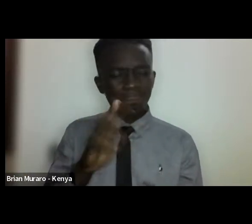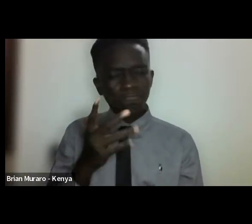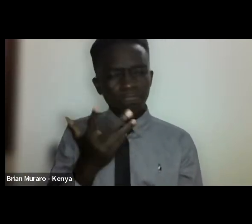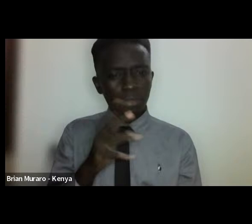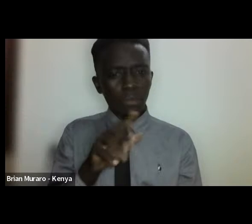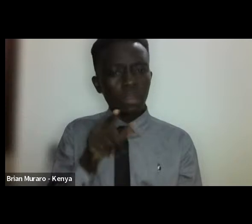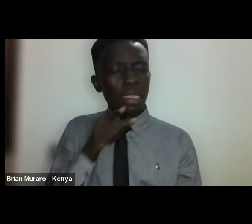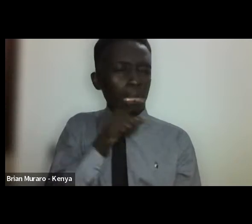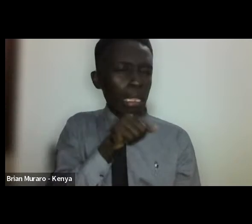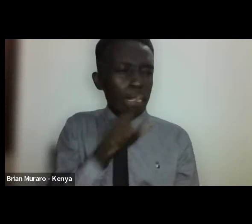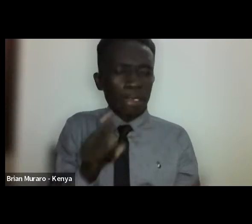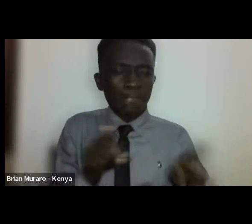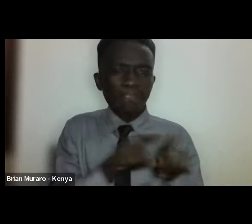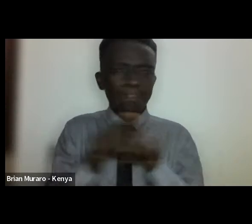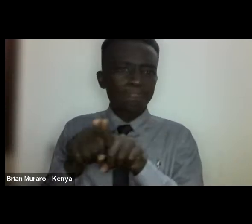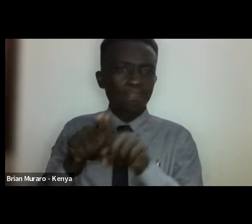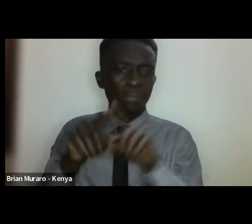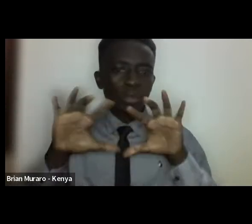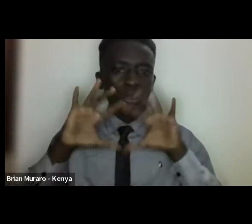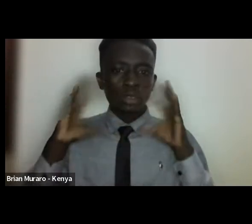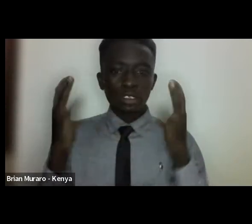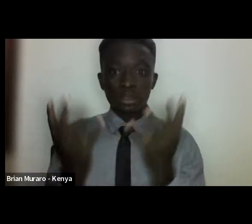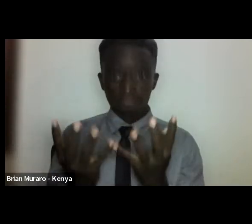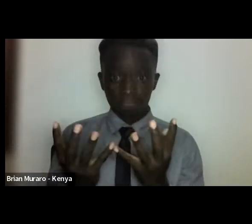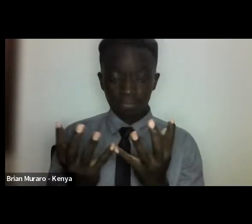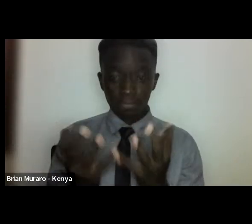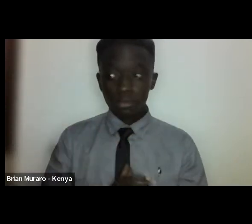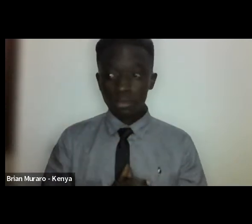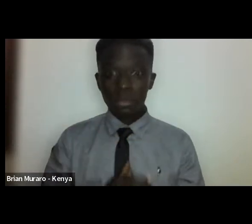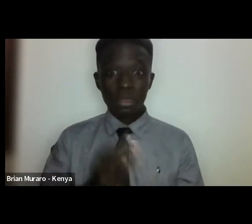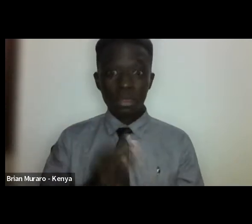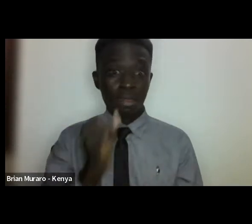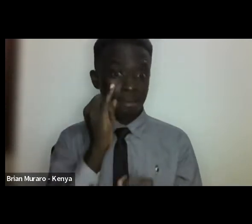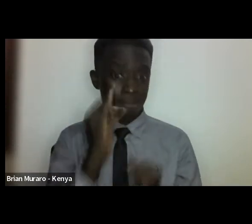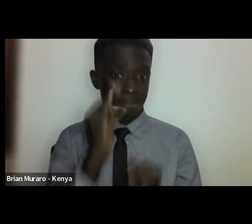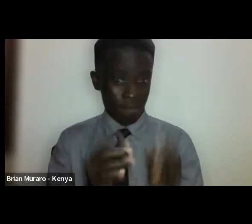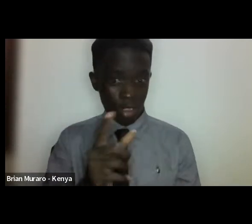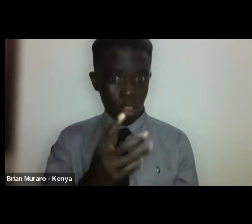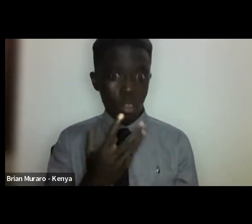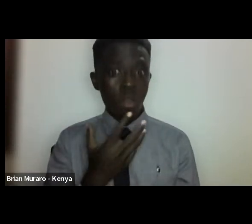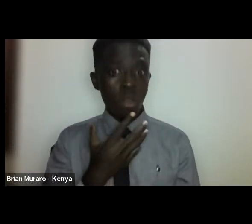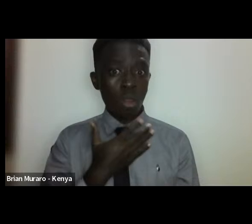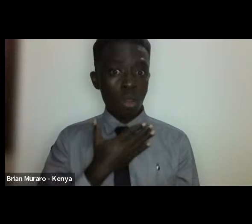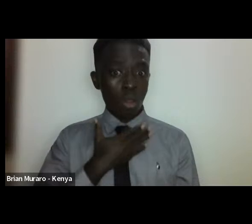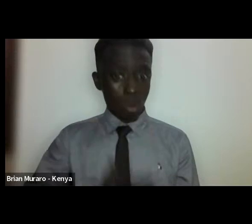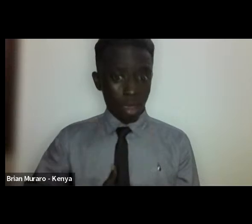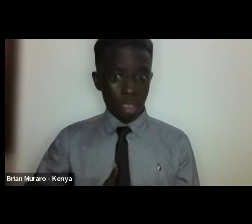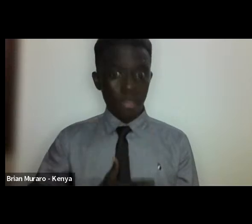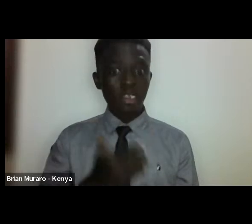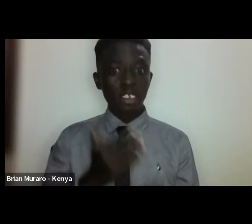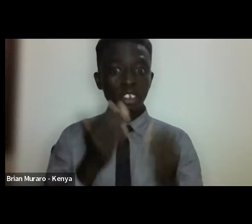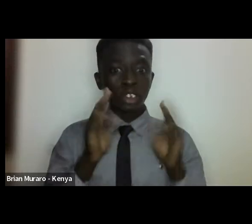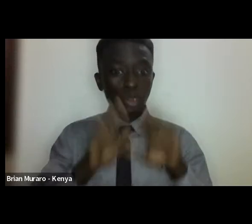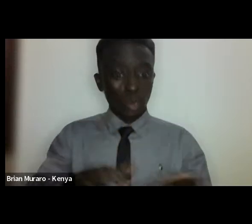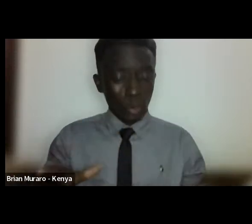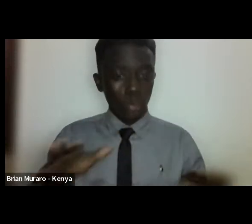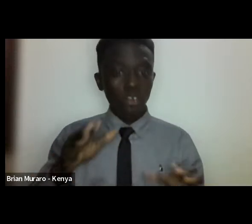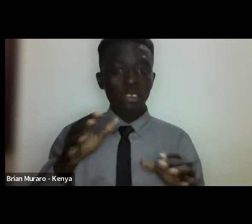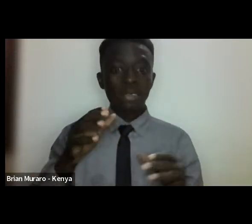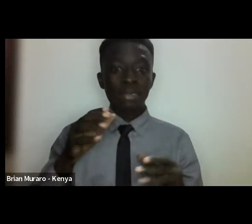globally. Because if you want to include children with disabilities in the mainstream